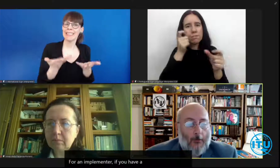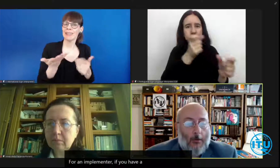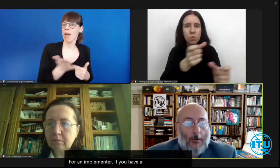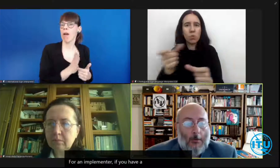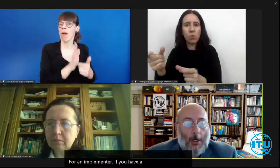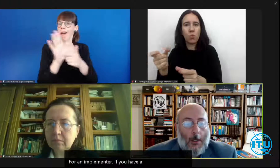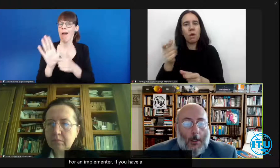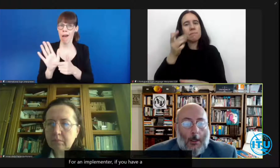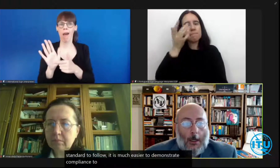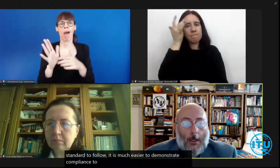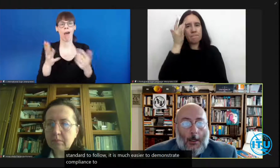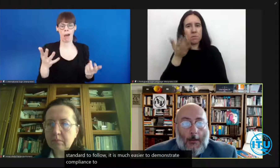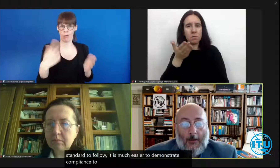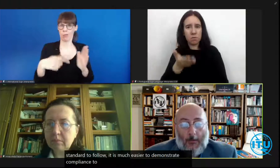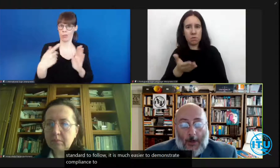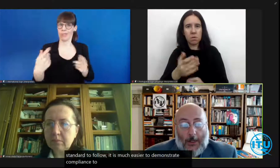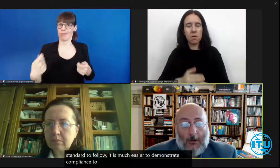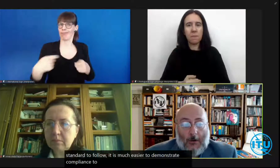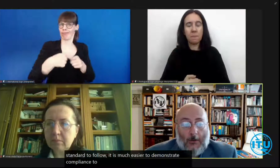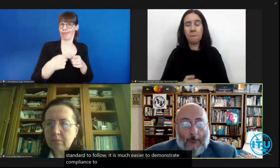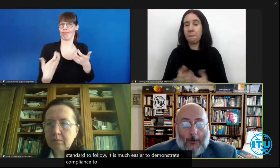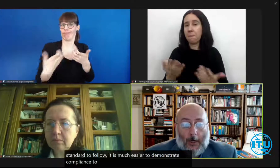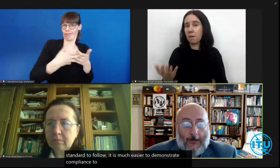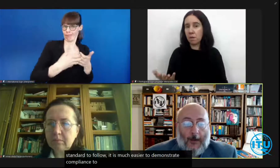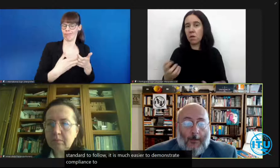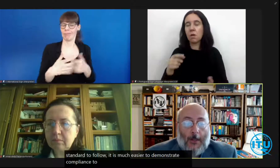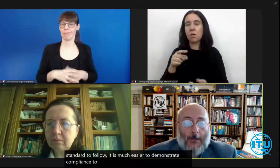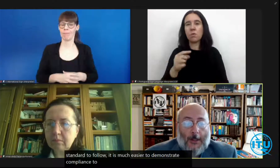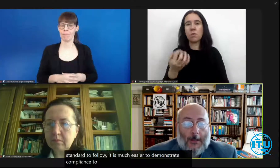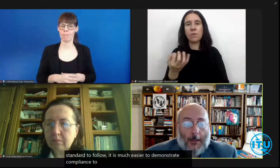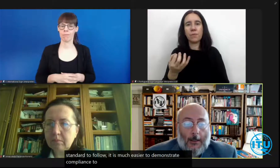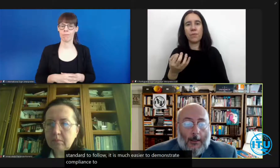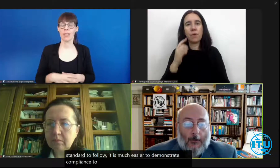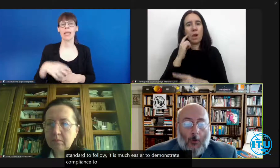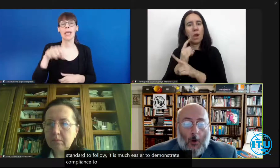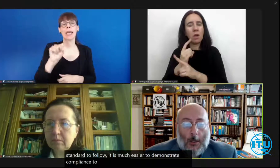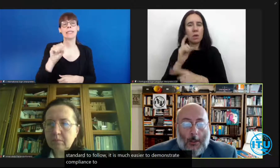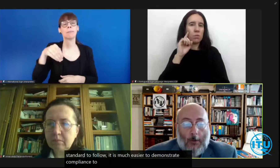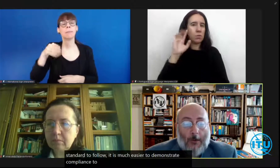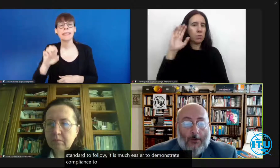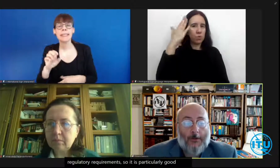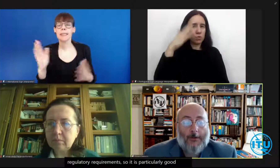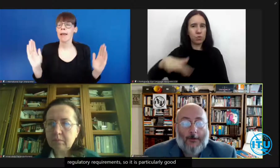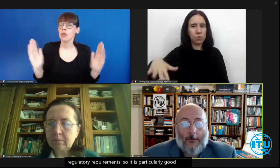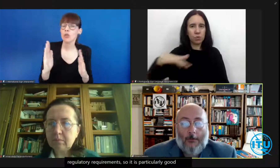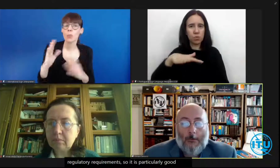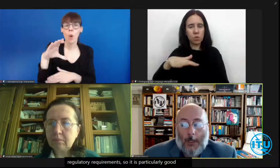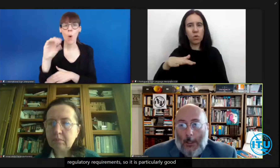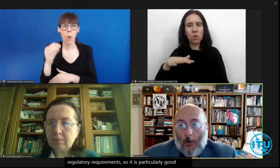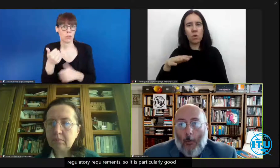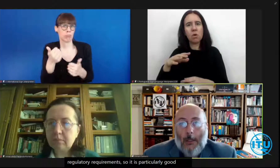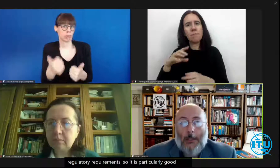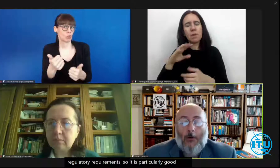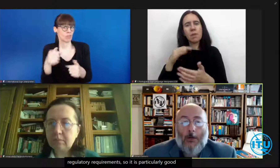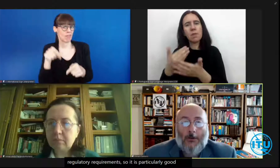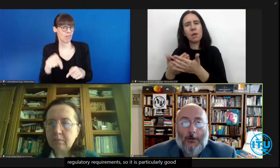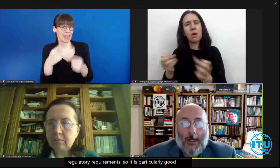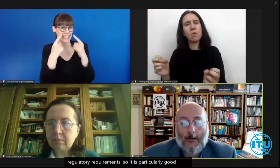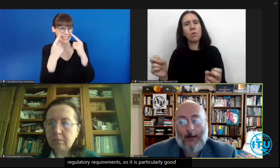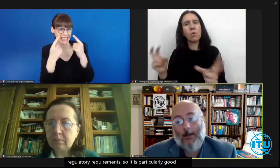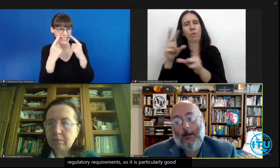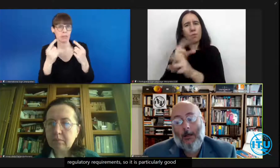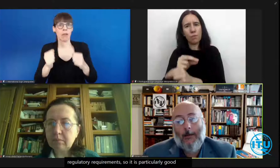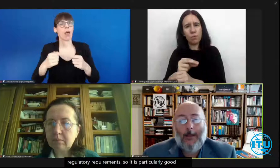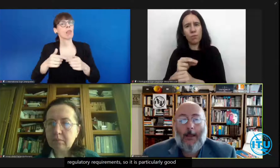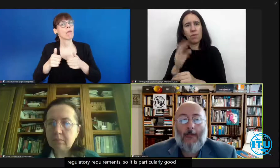requirements. So it is in particular good for SMEs and smaller new entrants to opening the door so